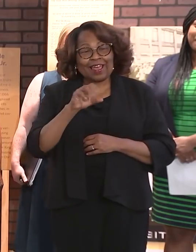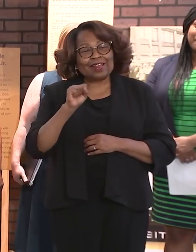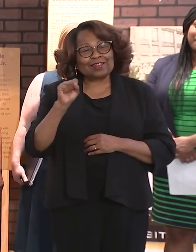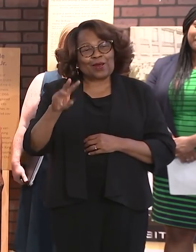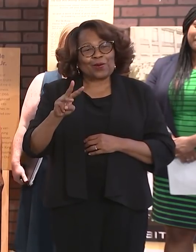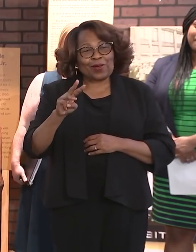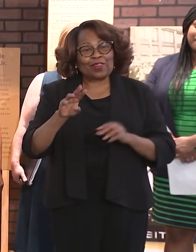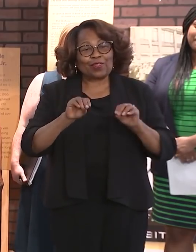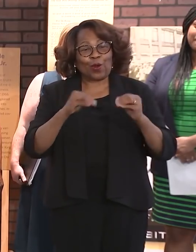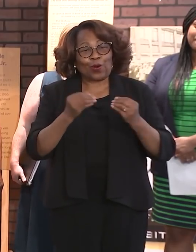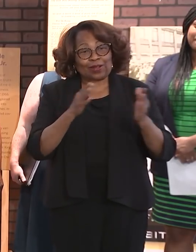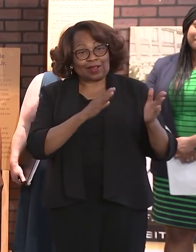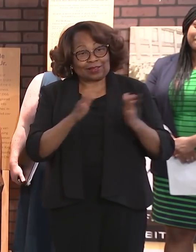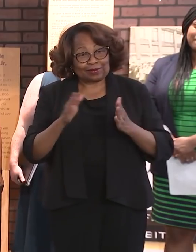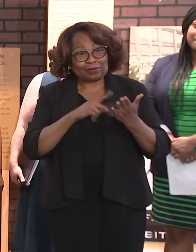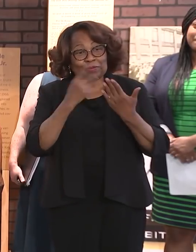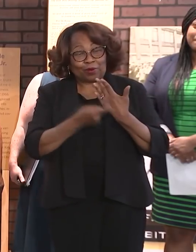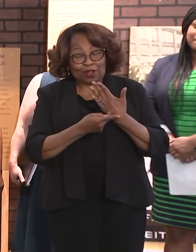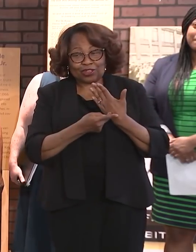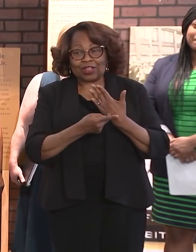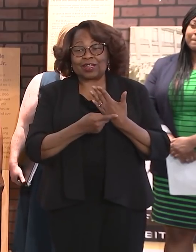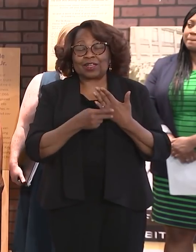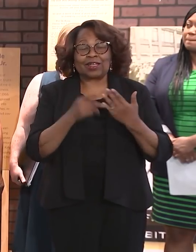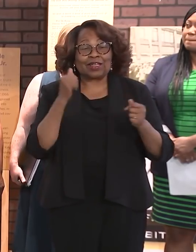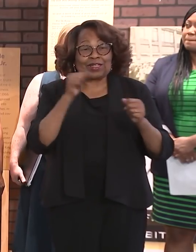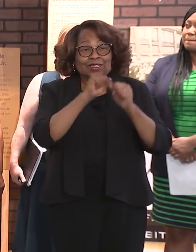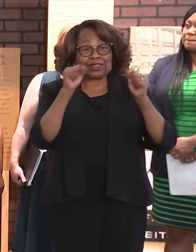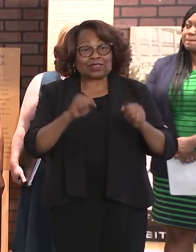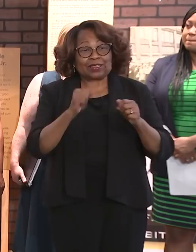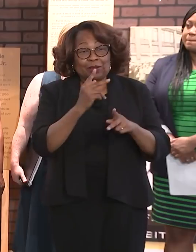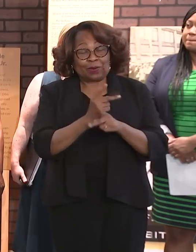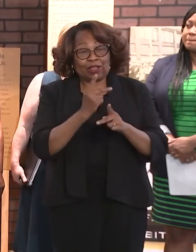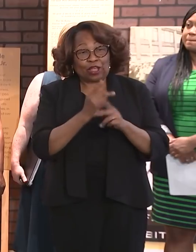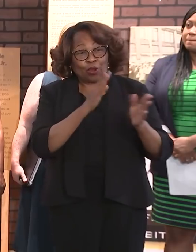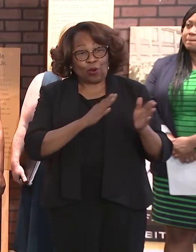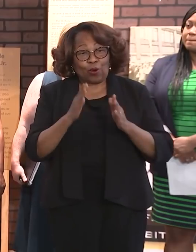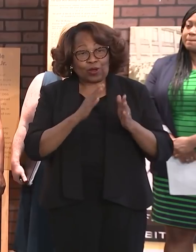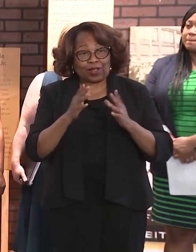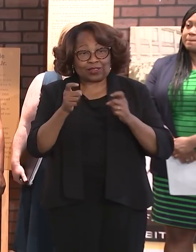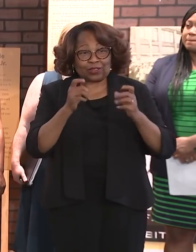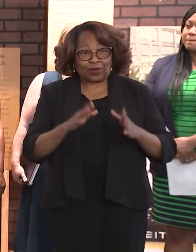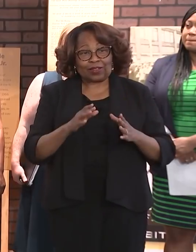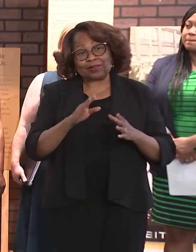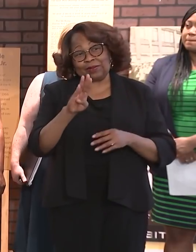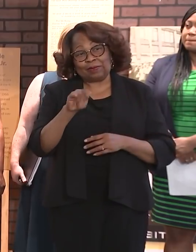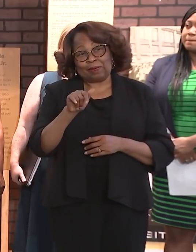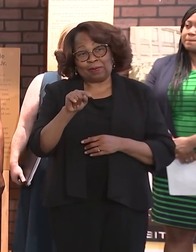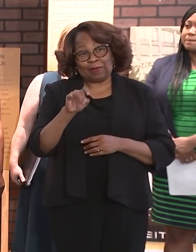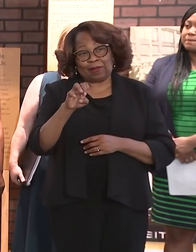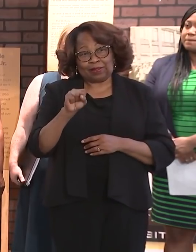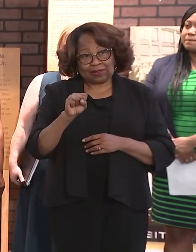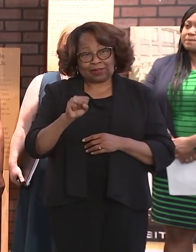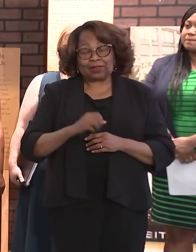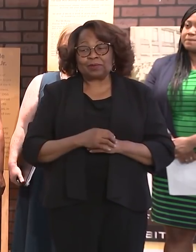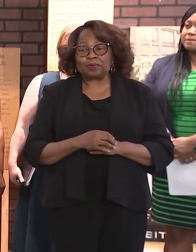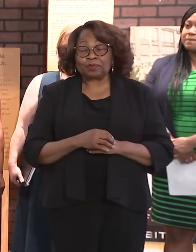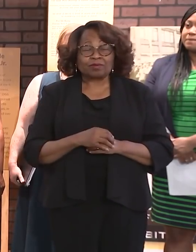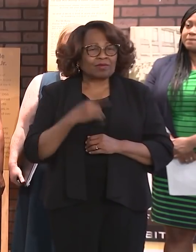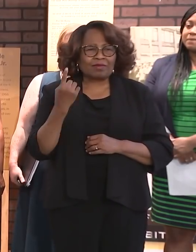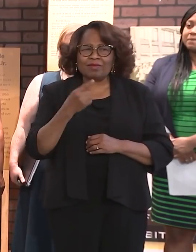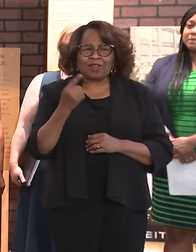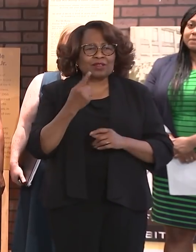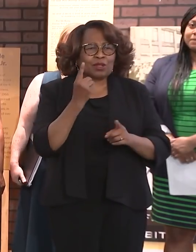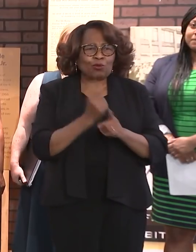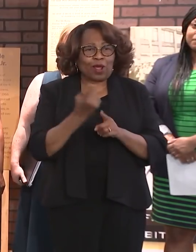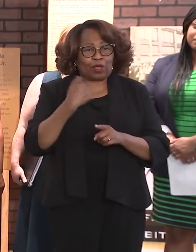Southwest Organizing Project System of Care Organizing Director Jessica Biggs. It is only fitting